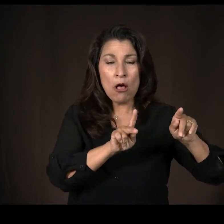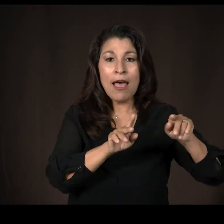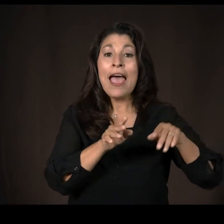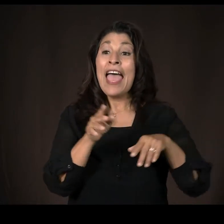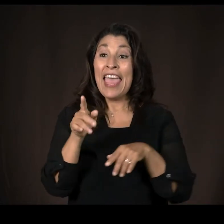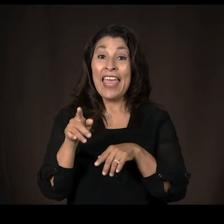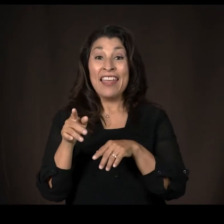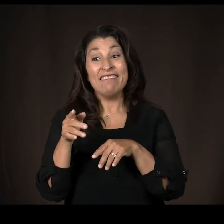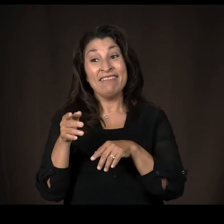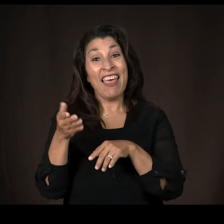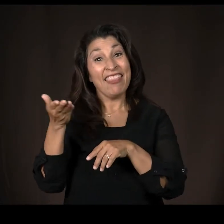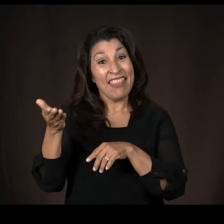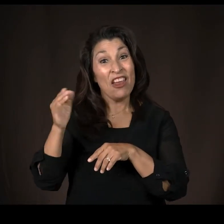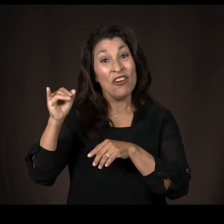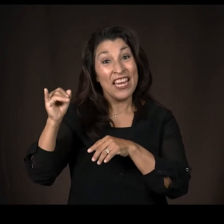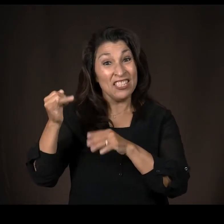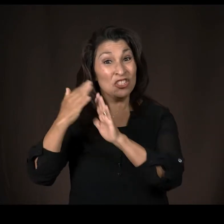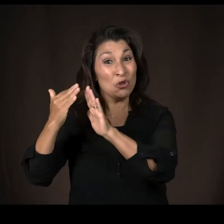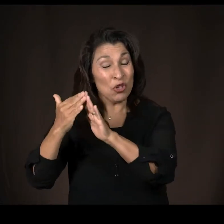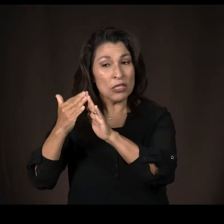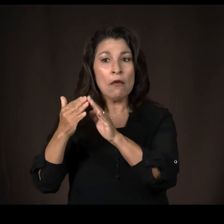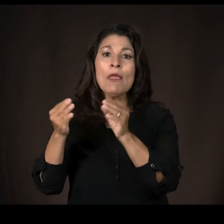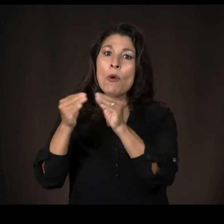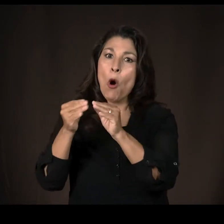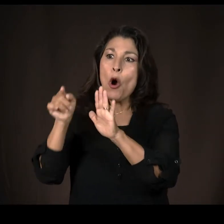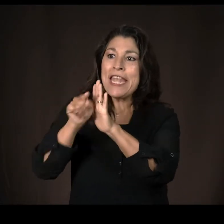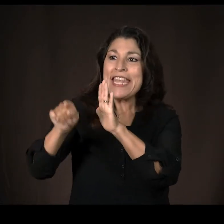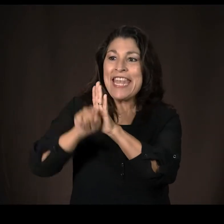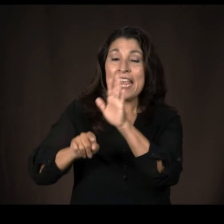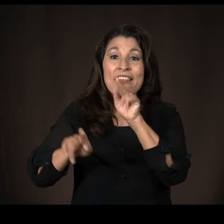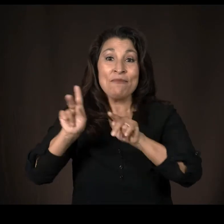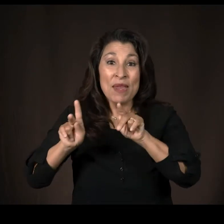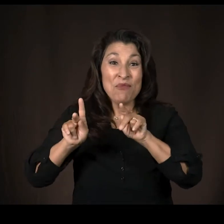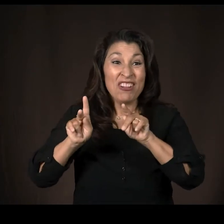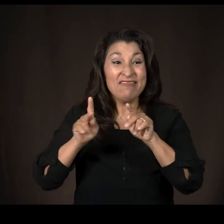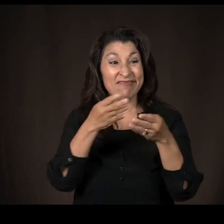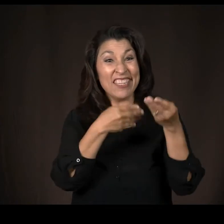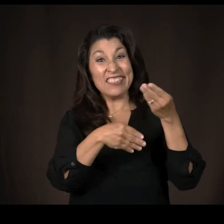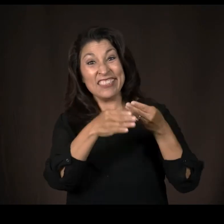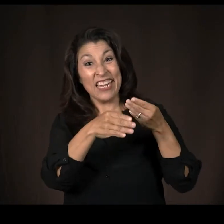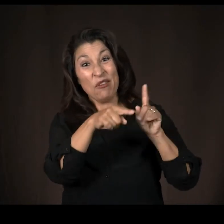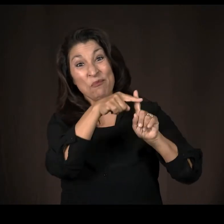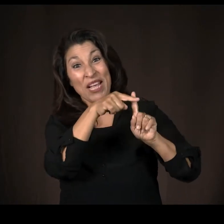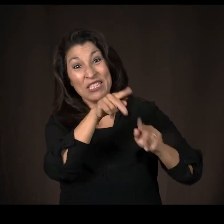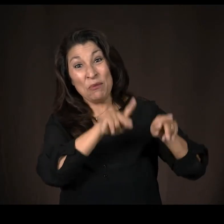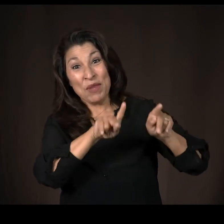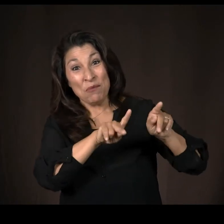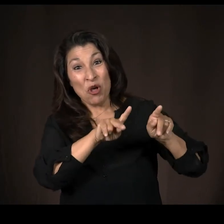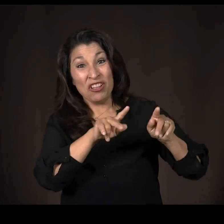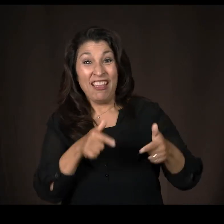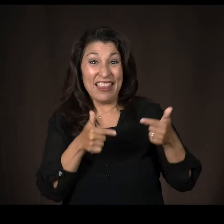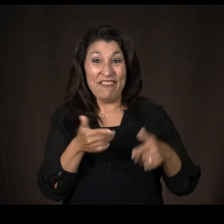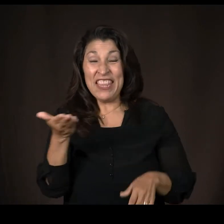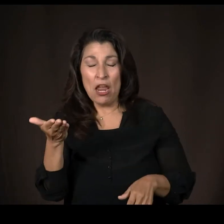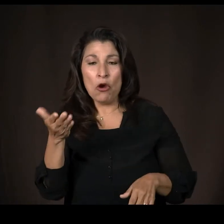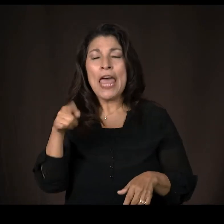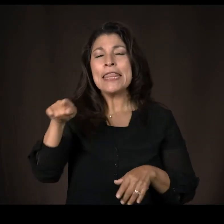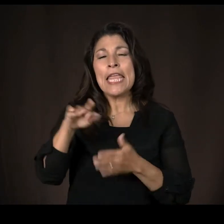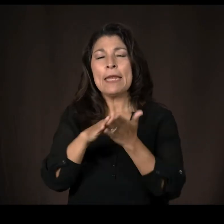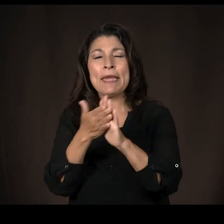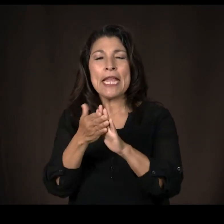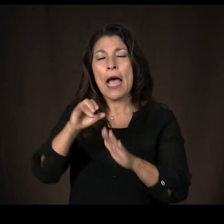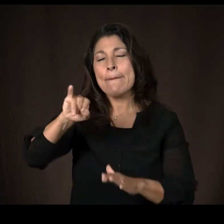were certainly far more negative people living in the rubble than there were positive people living in that rubble of Jerusalem. They had become